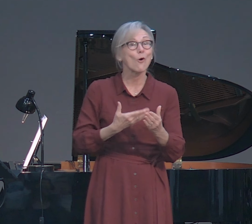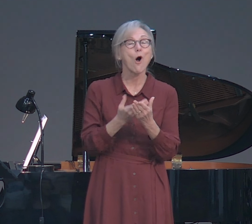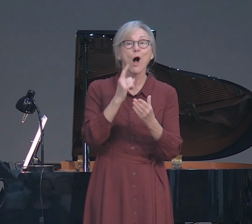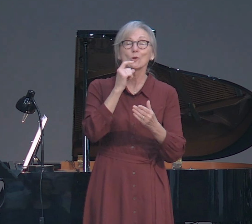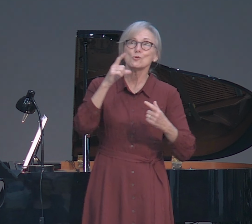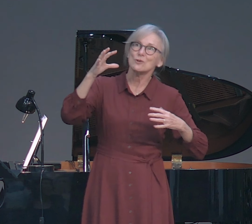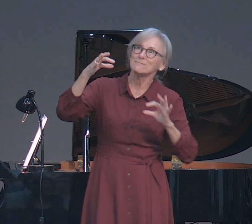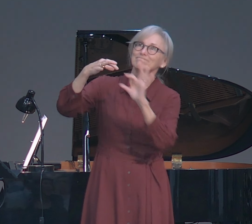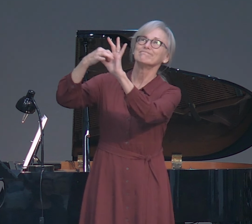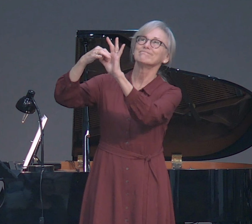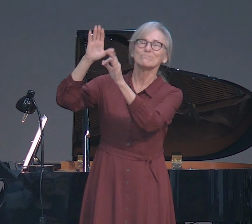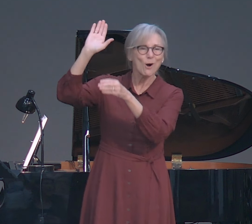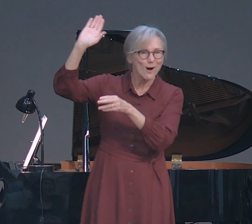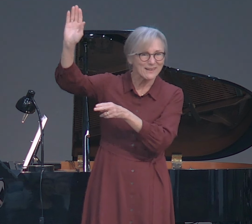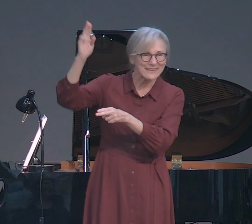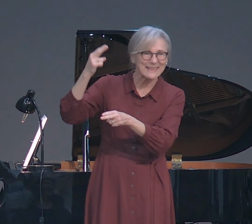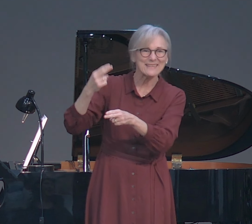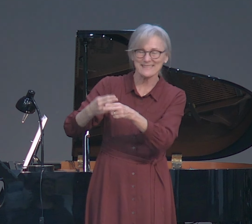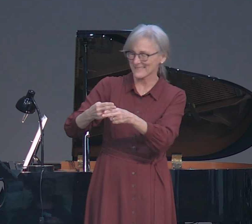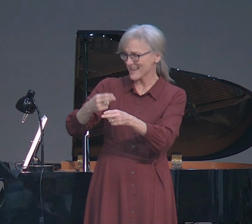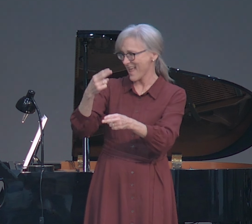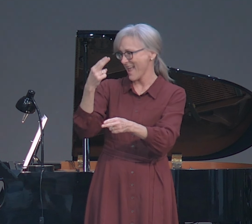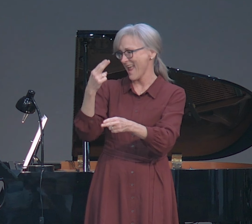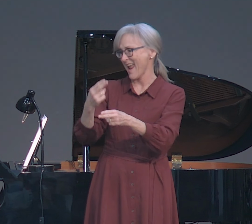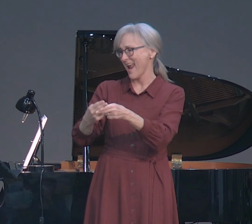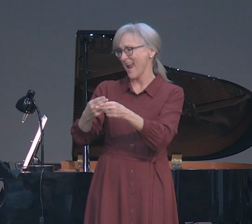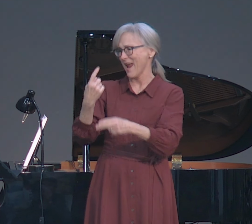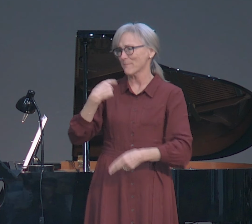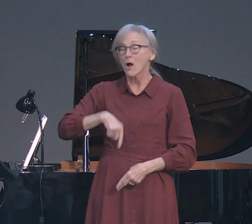for all who call upon him.